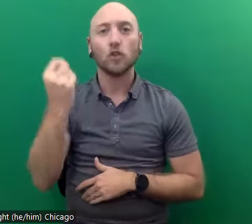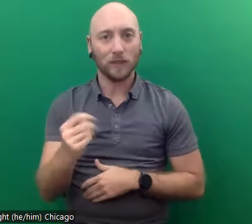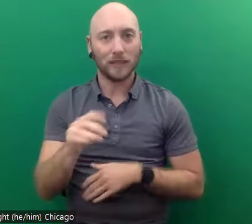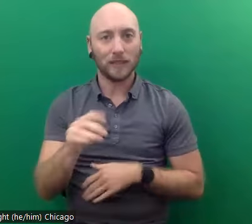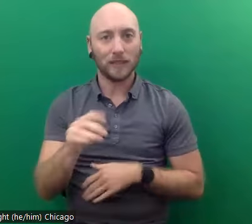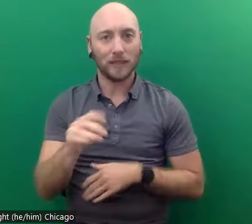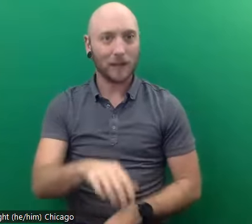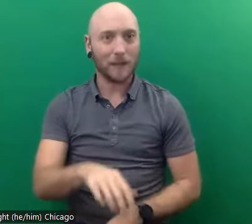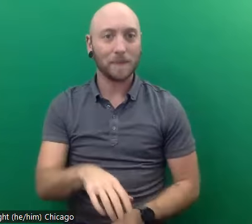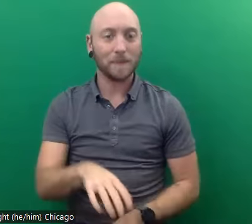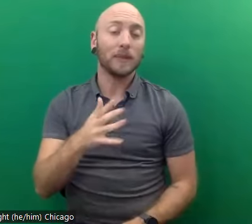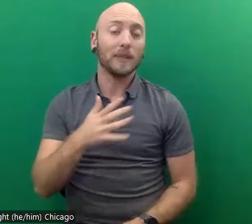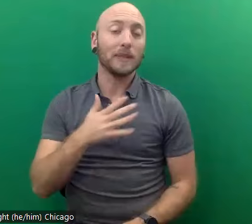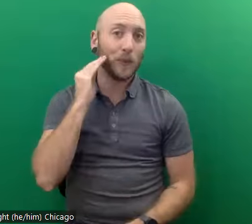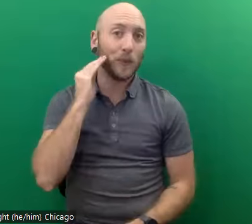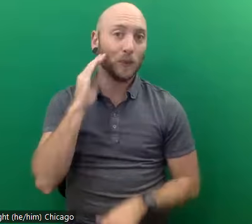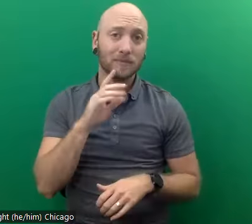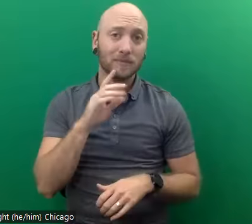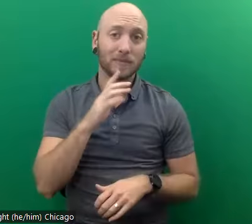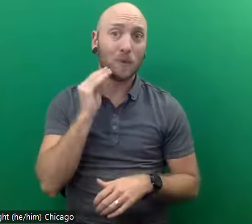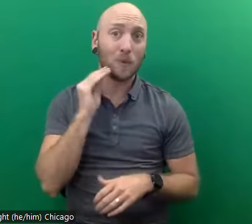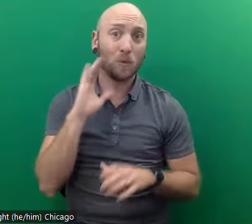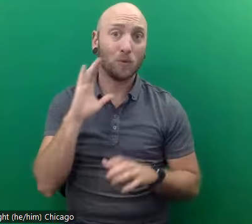That's my home group. That's been my home group since day one.